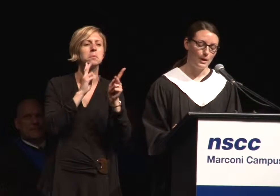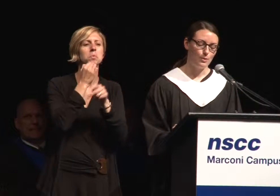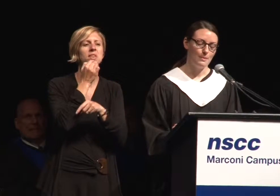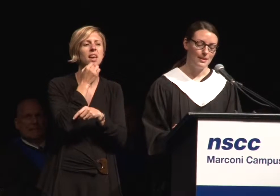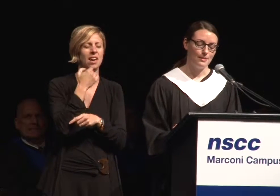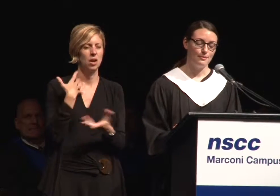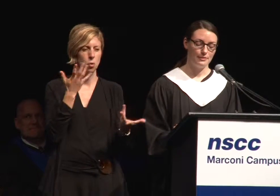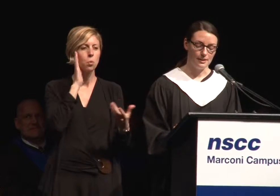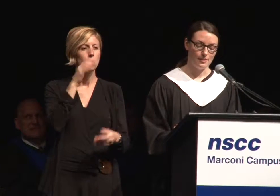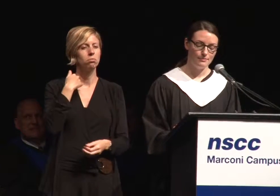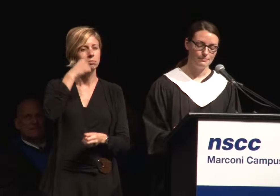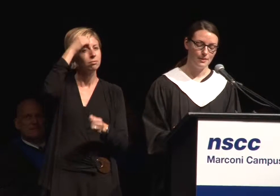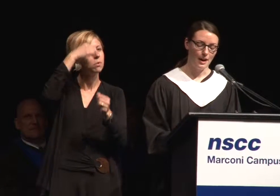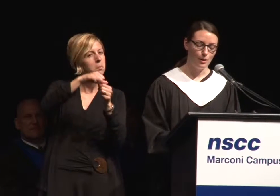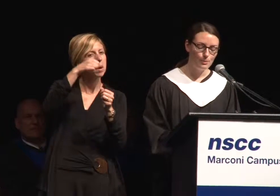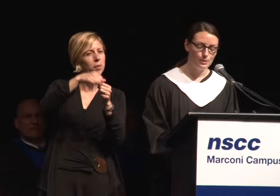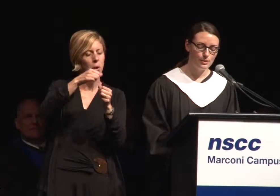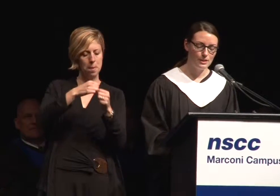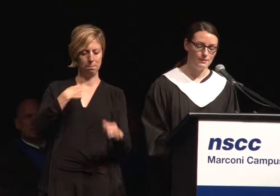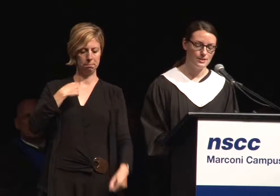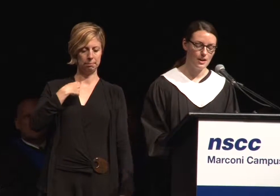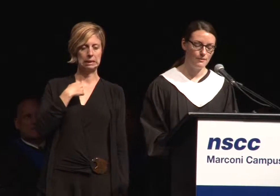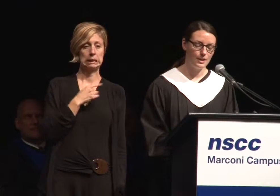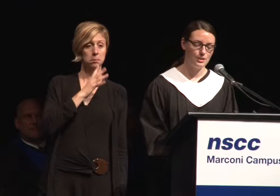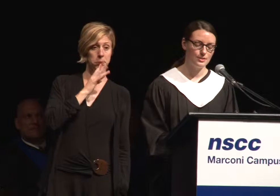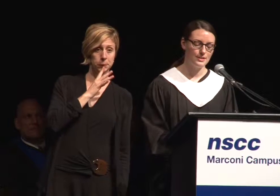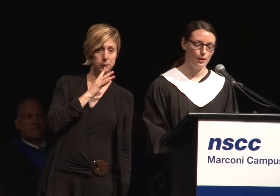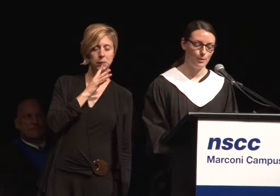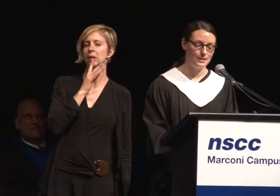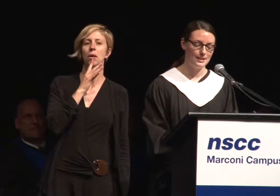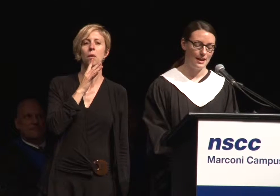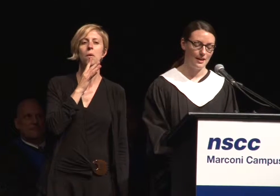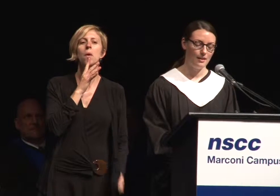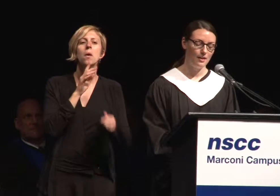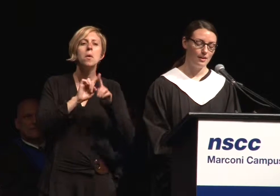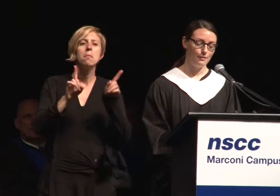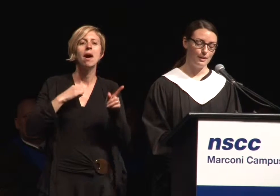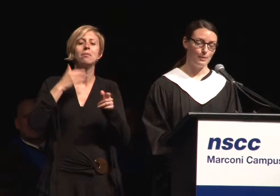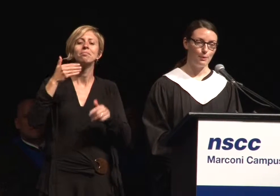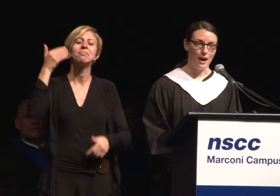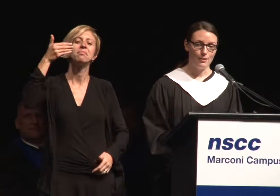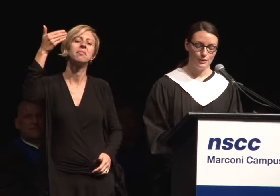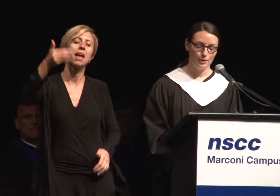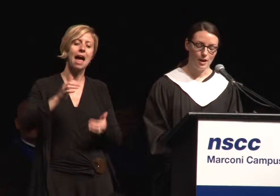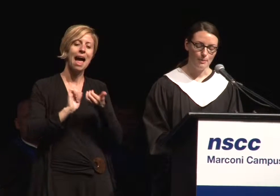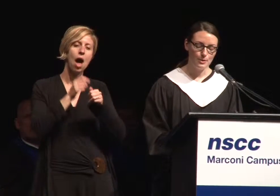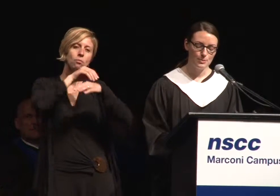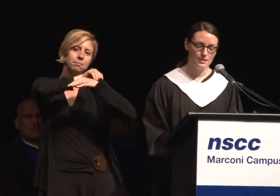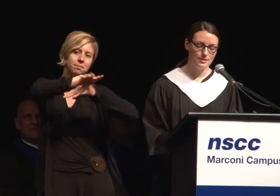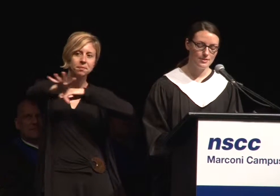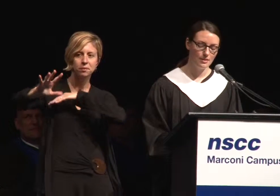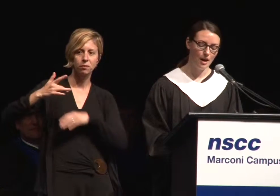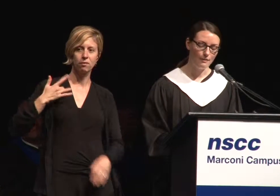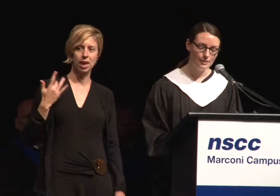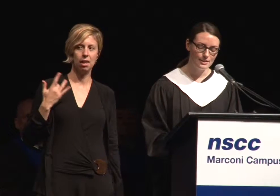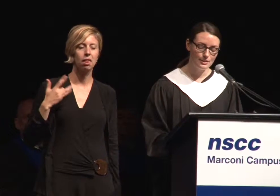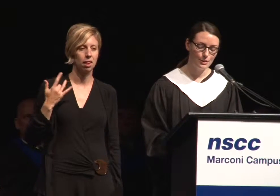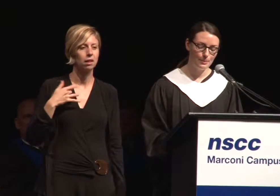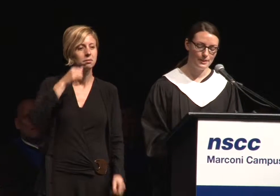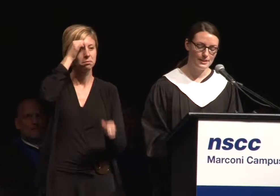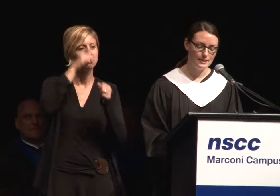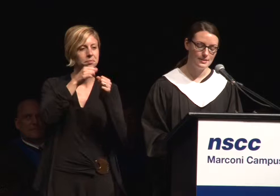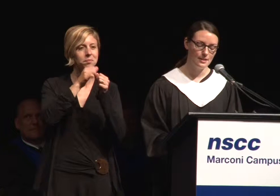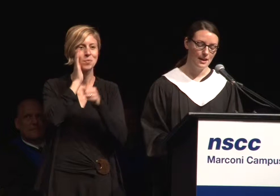the way you made them feel. I hope you leave this convocation ceremony today feeling proud of your accomplishments, confident